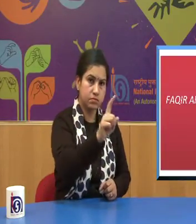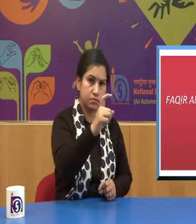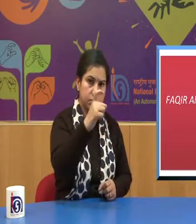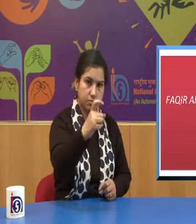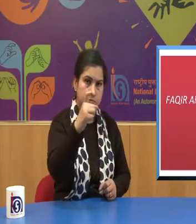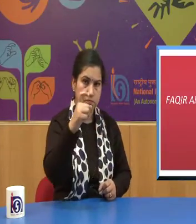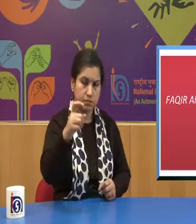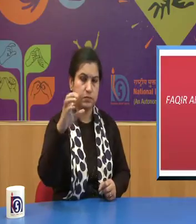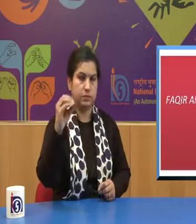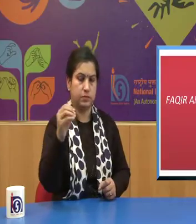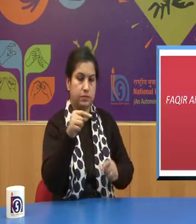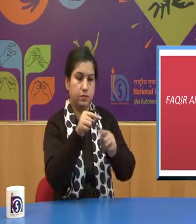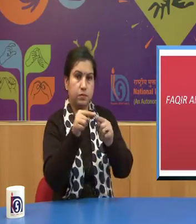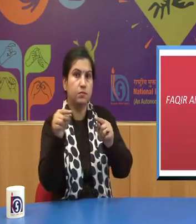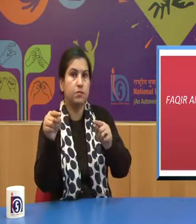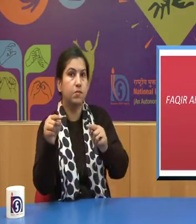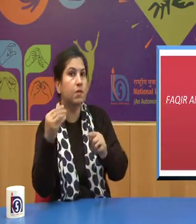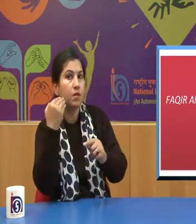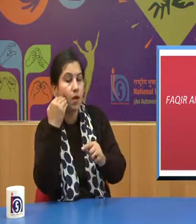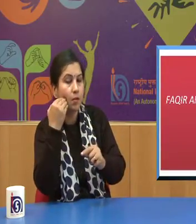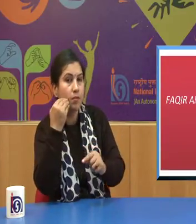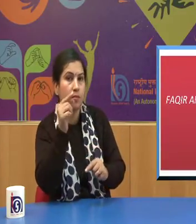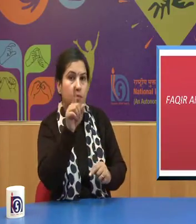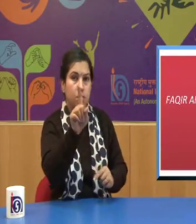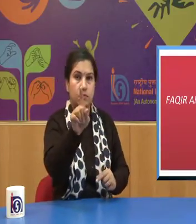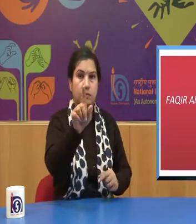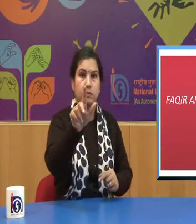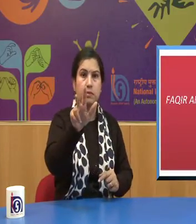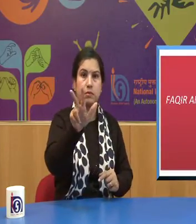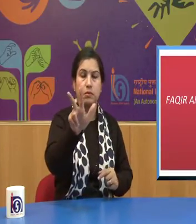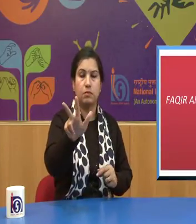1770 till the year 1820s.